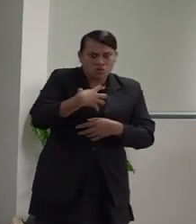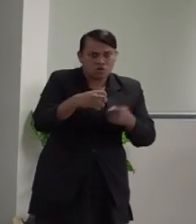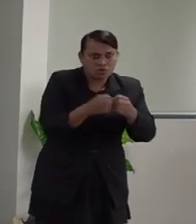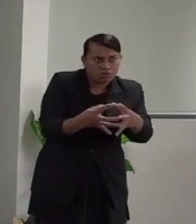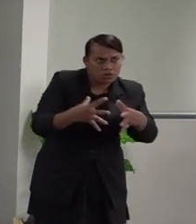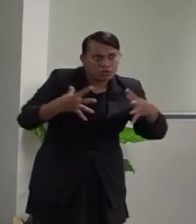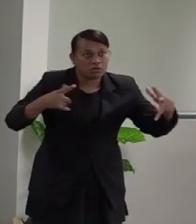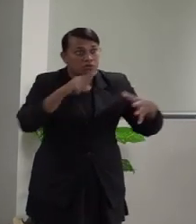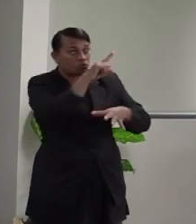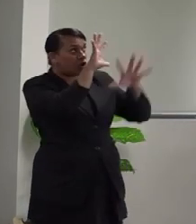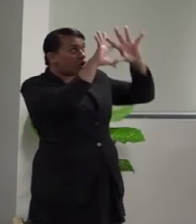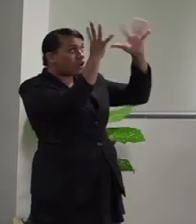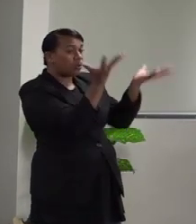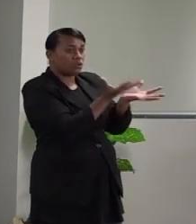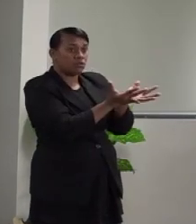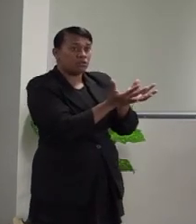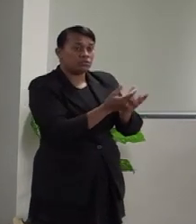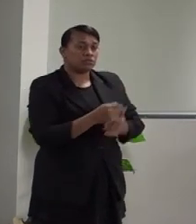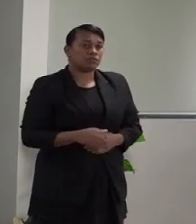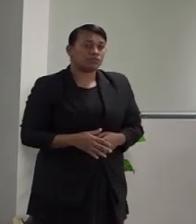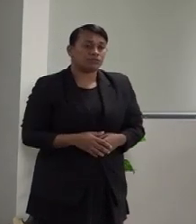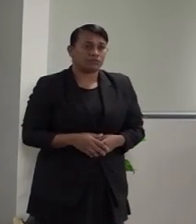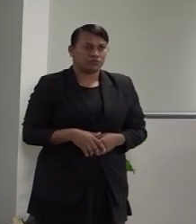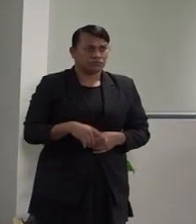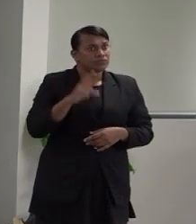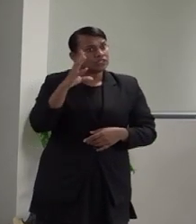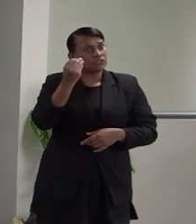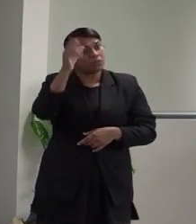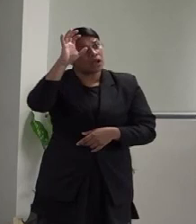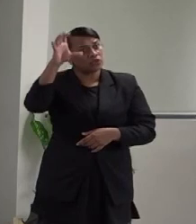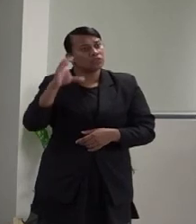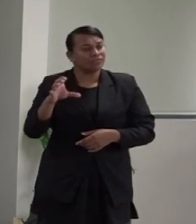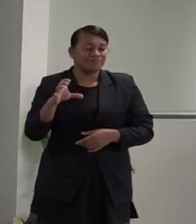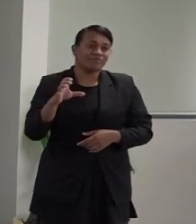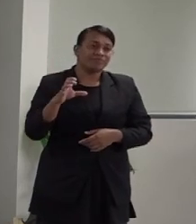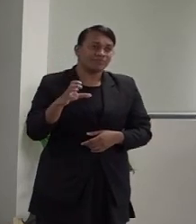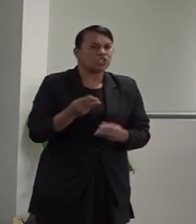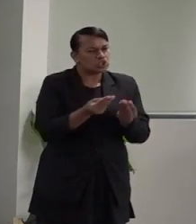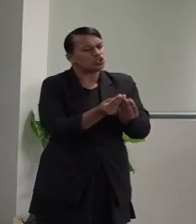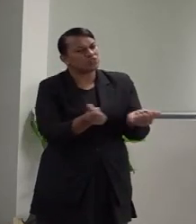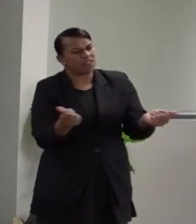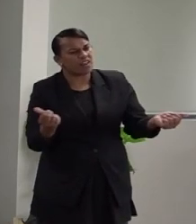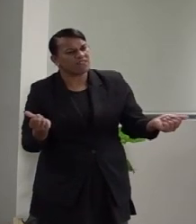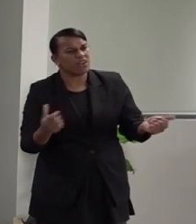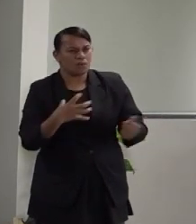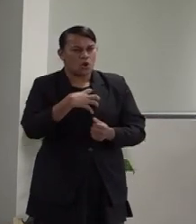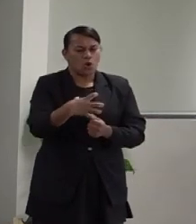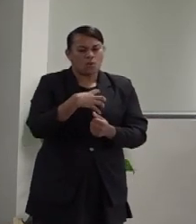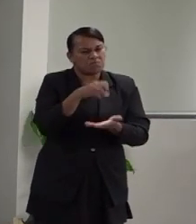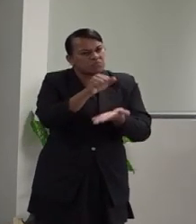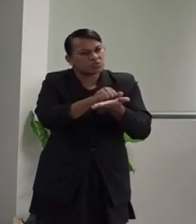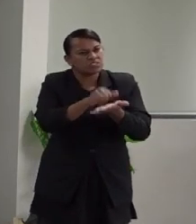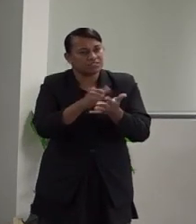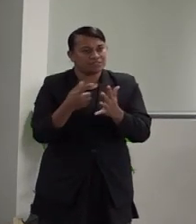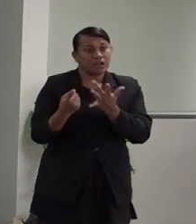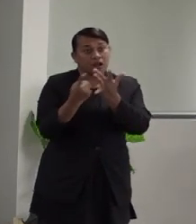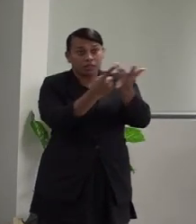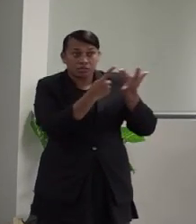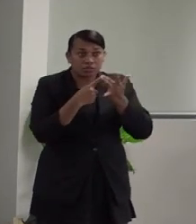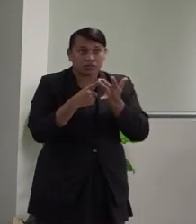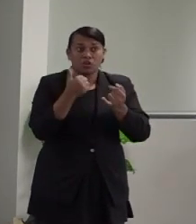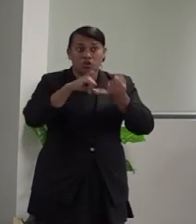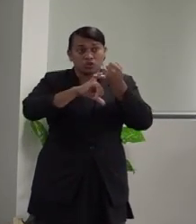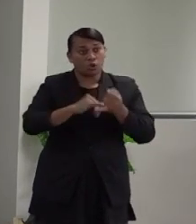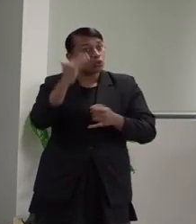Globally, some countries are combating this virus more effectively than others. South Korea has